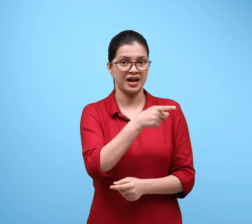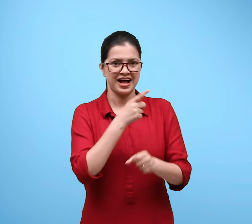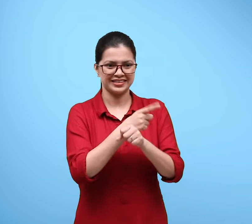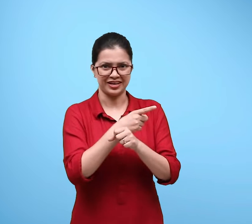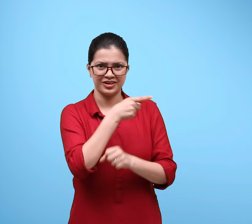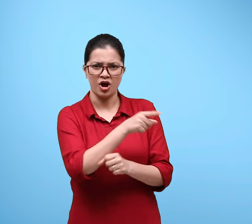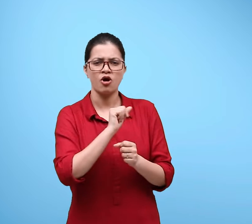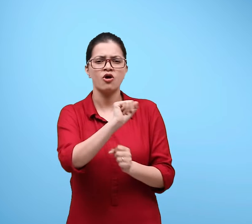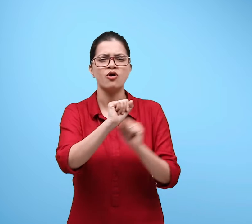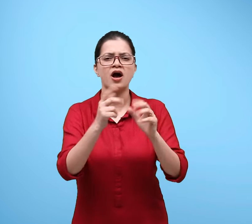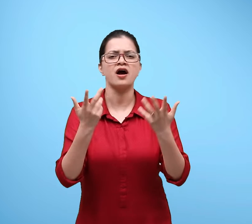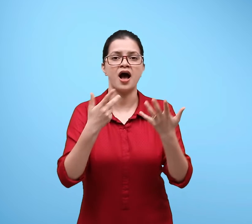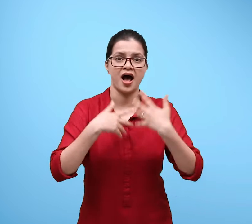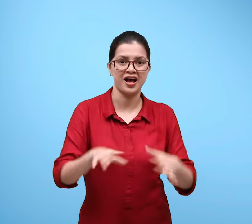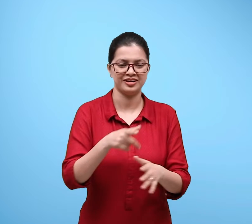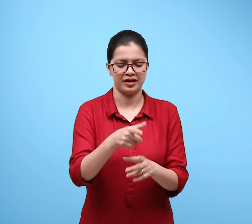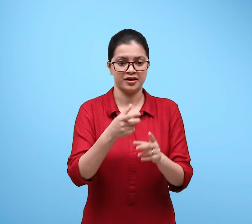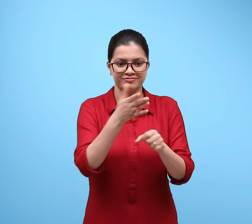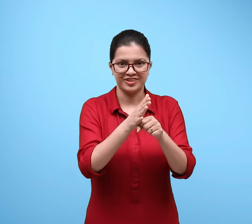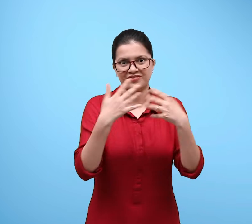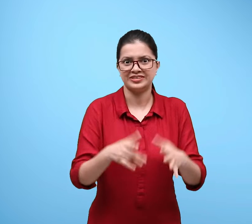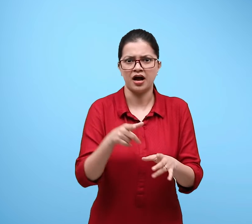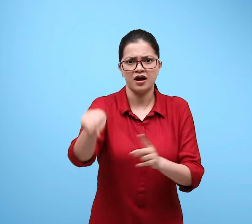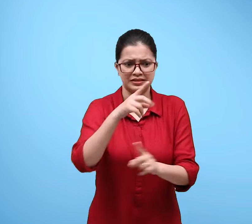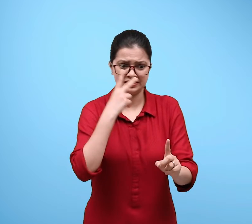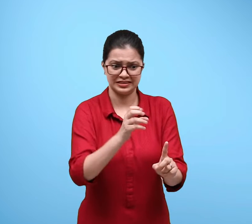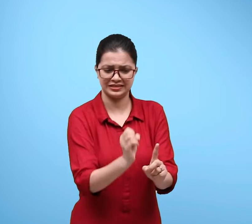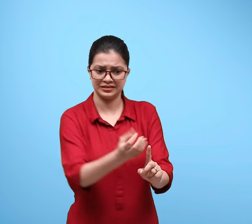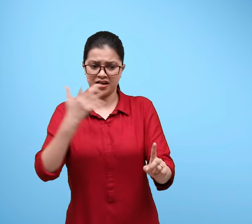Does the freshly cut surface of some of these materials appear shiny?